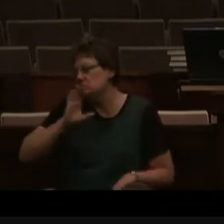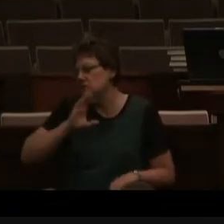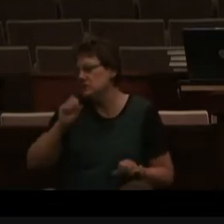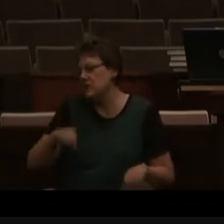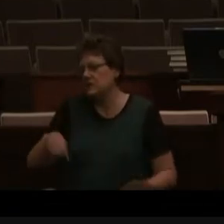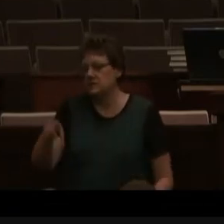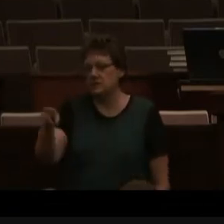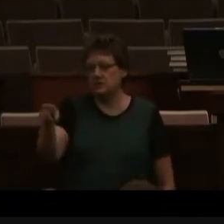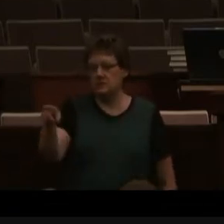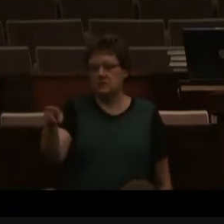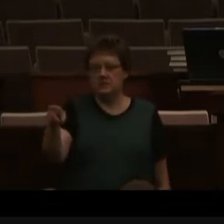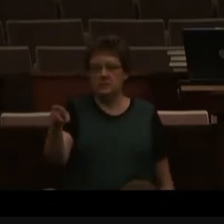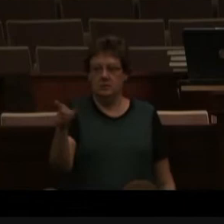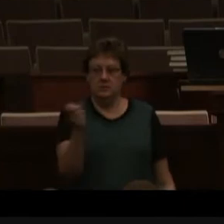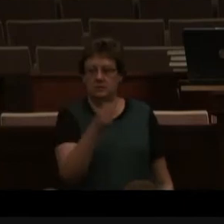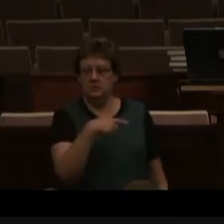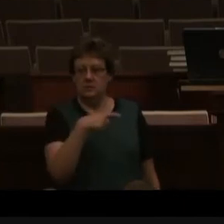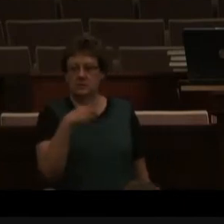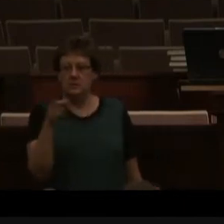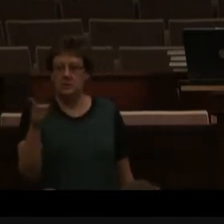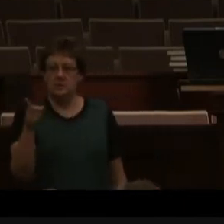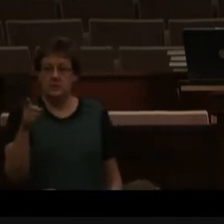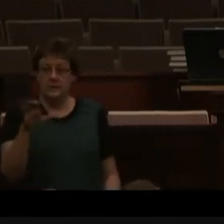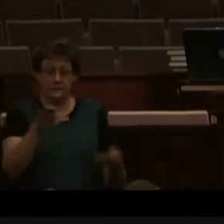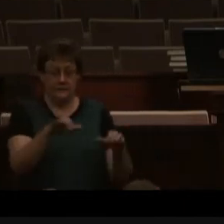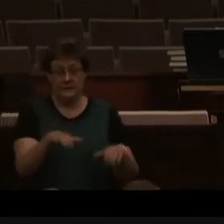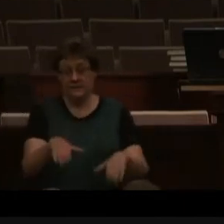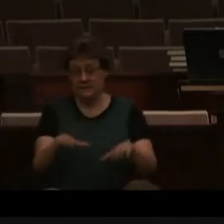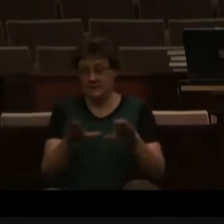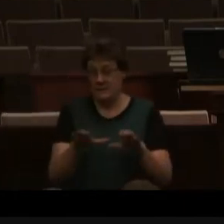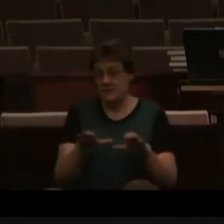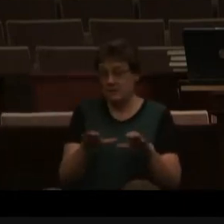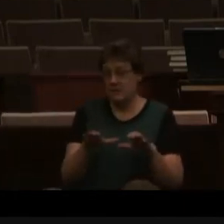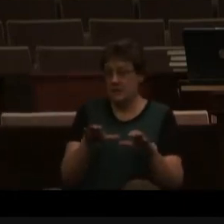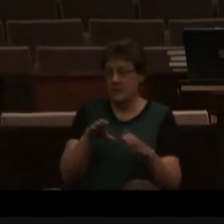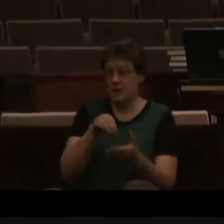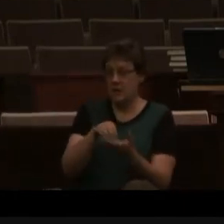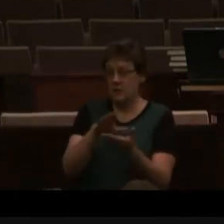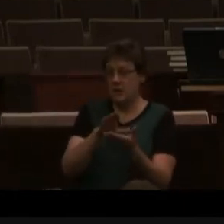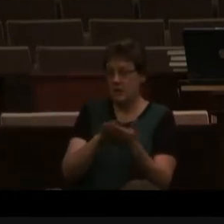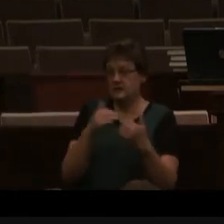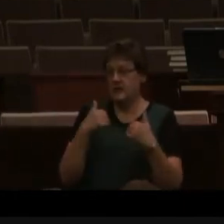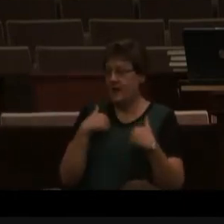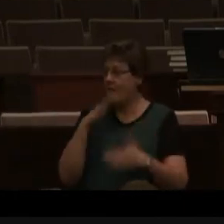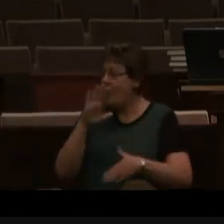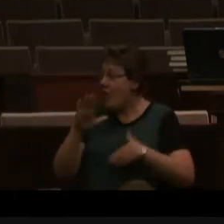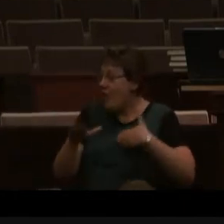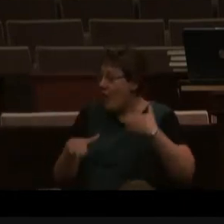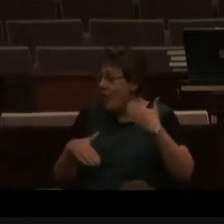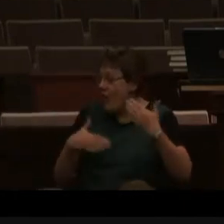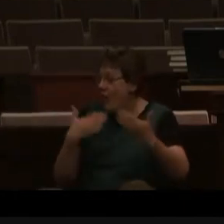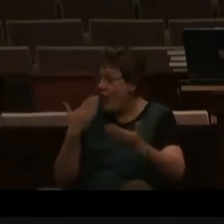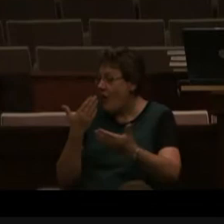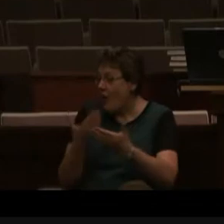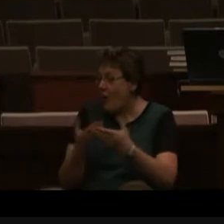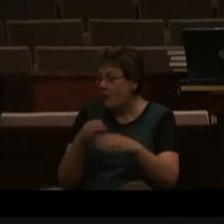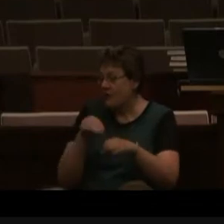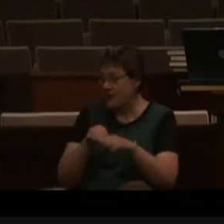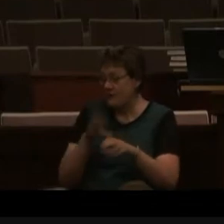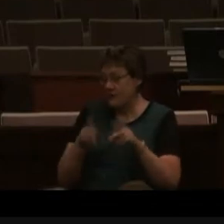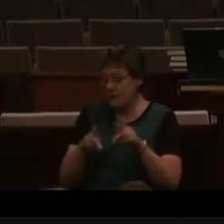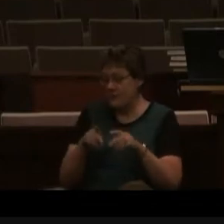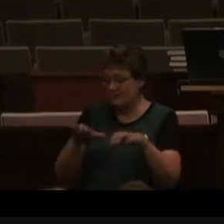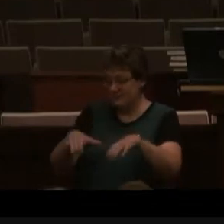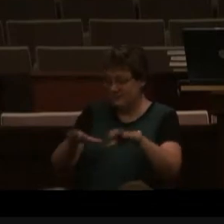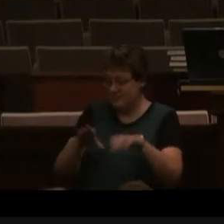Yes. Do the cemetery records have all the names that are in the cemetery, or only the